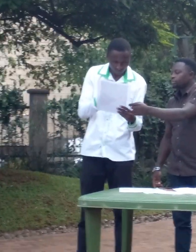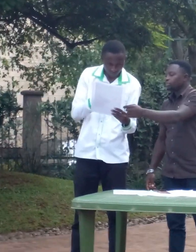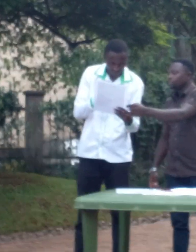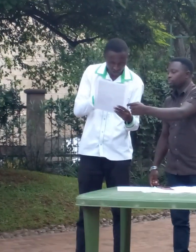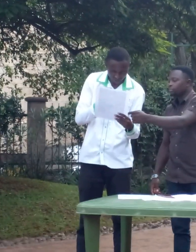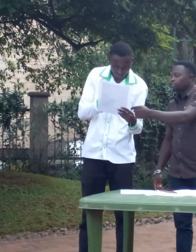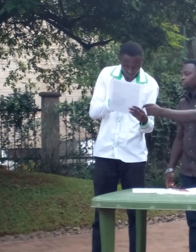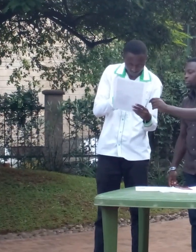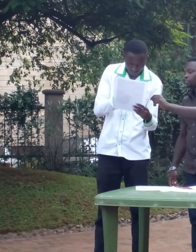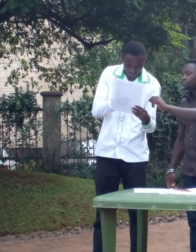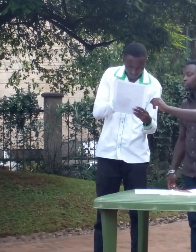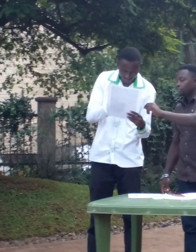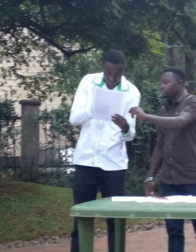The lifting of the suspension.